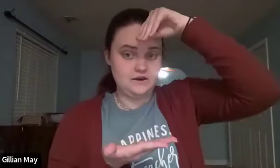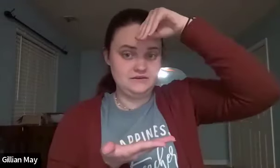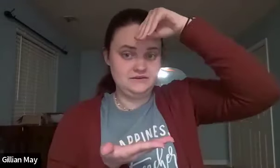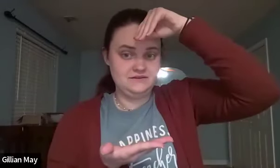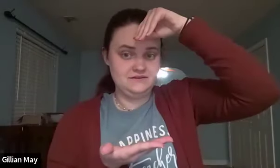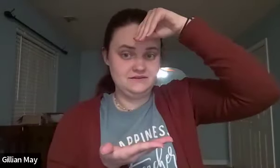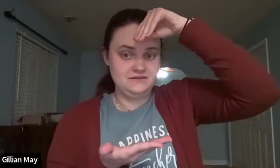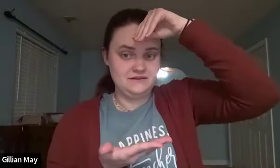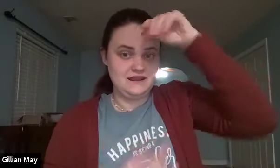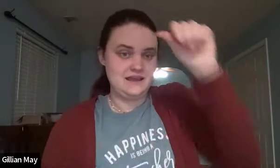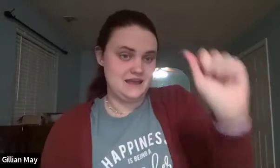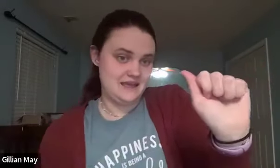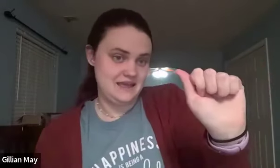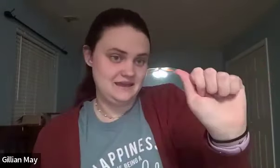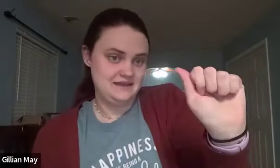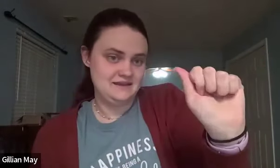learn ASL.